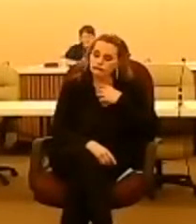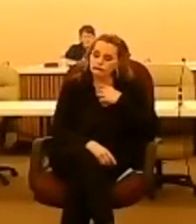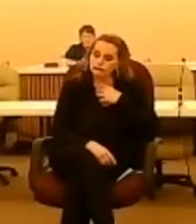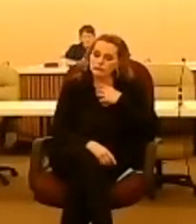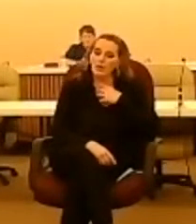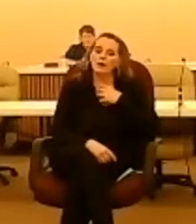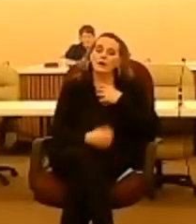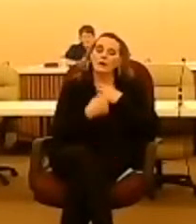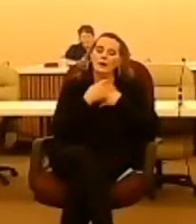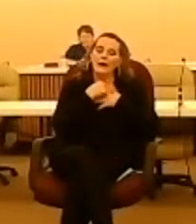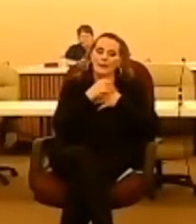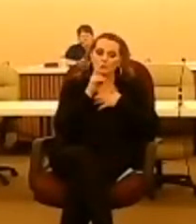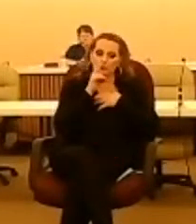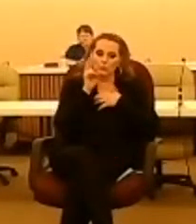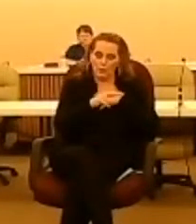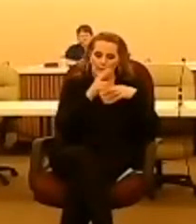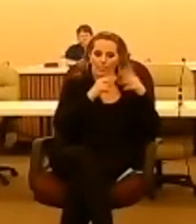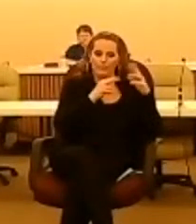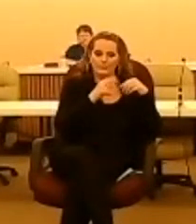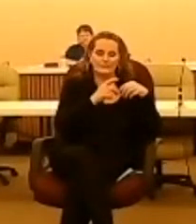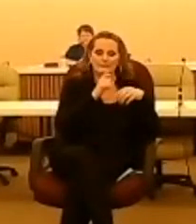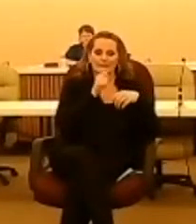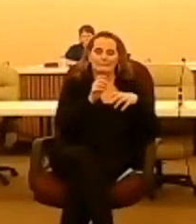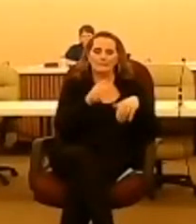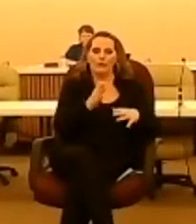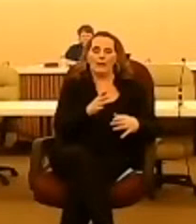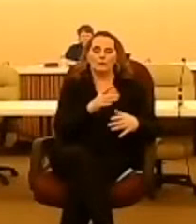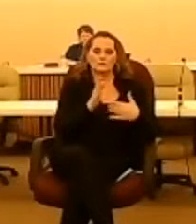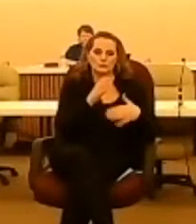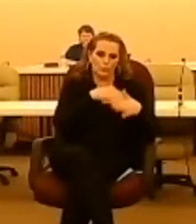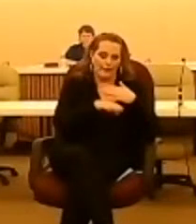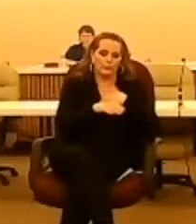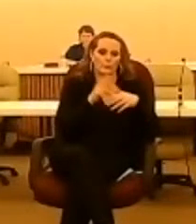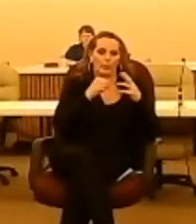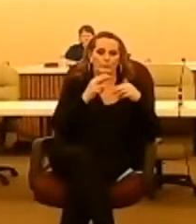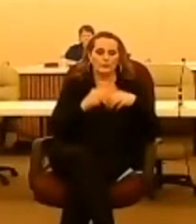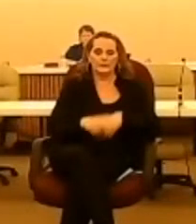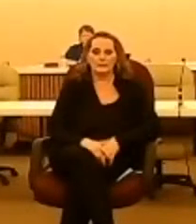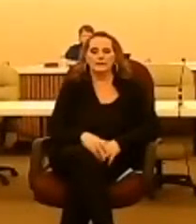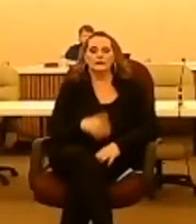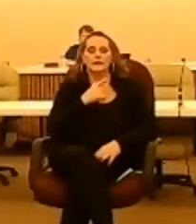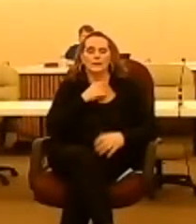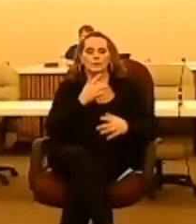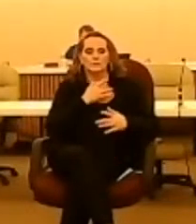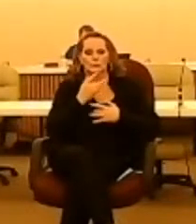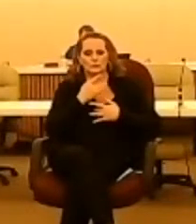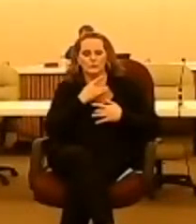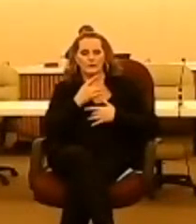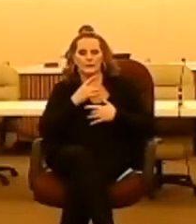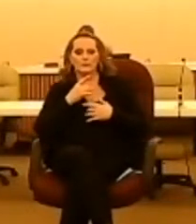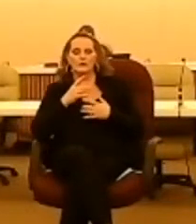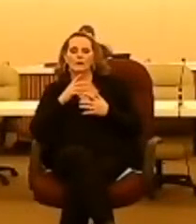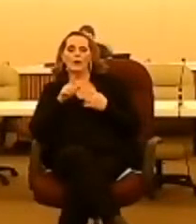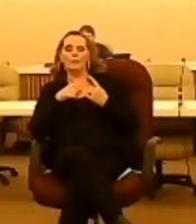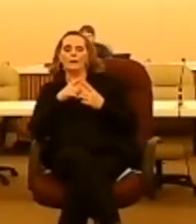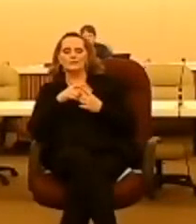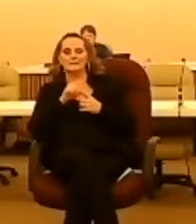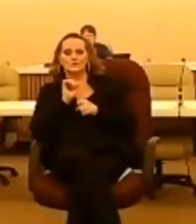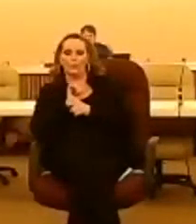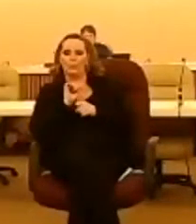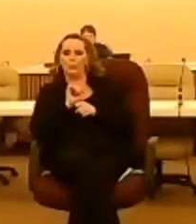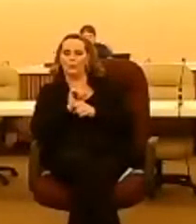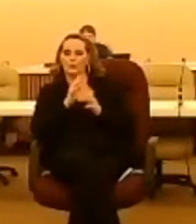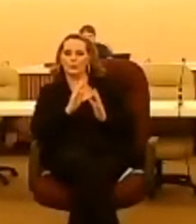Mr. Ligno, he don't allow us to investigate inside the building. He was worried about his worker to know that he's selling his